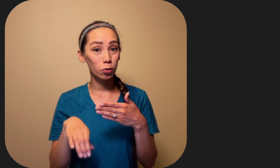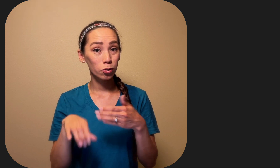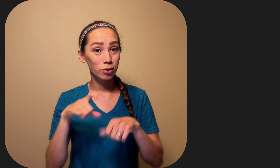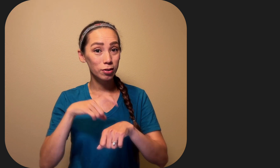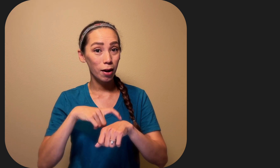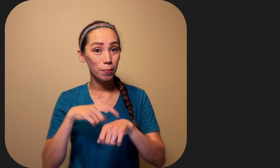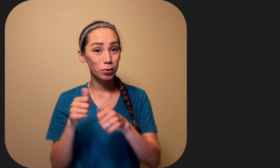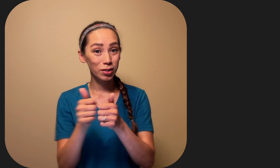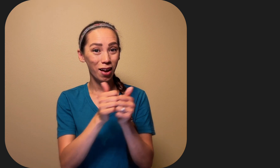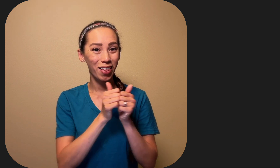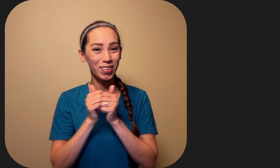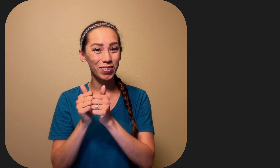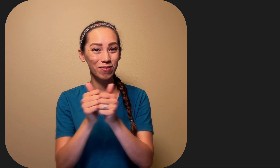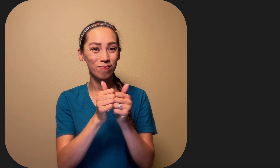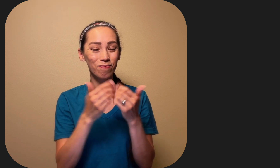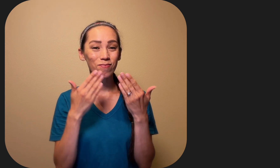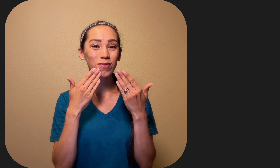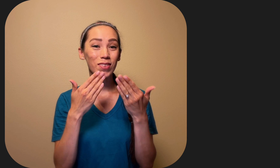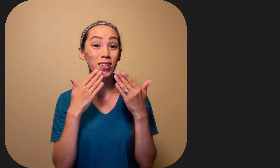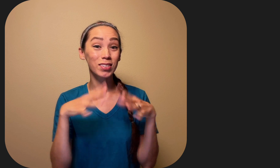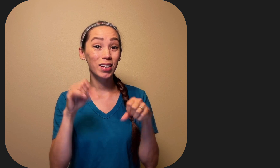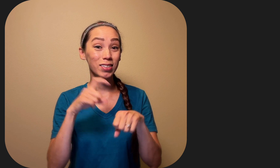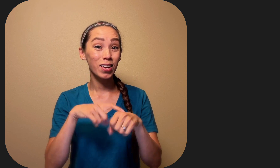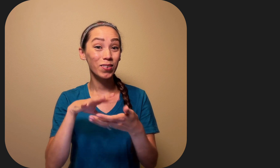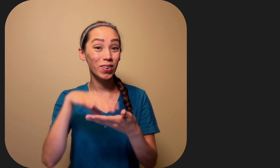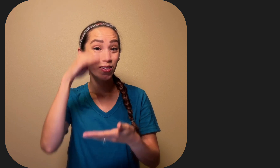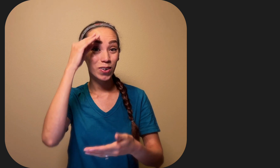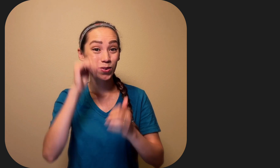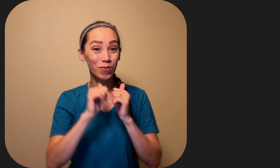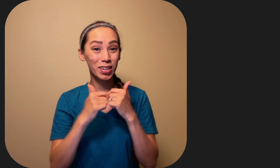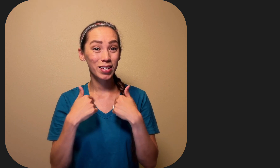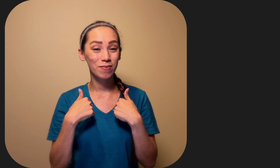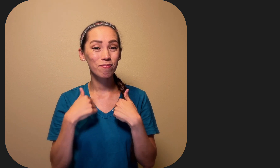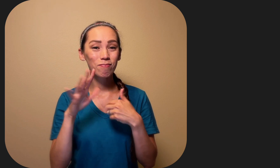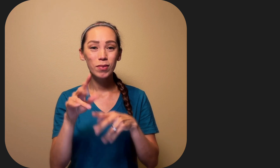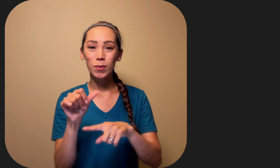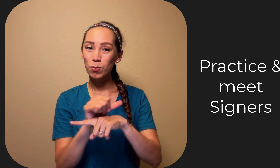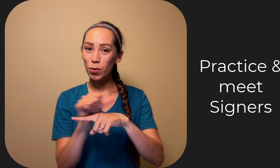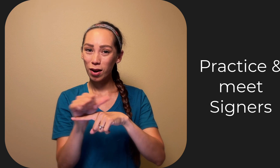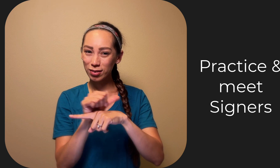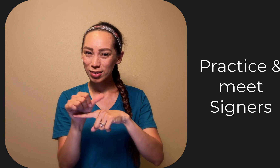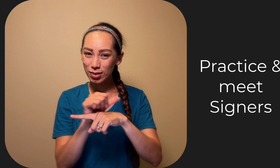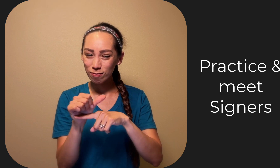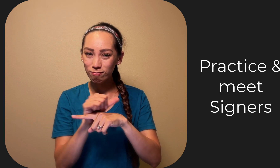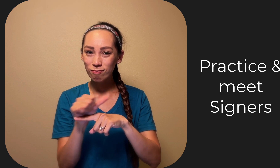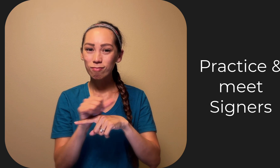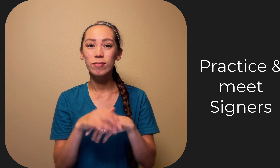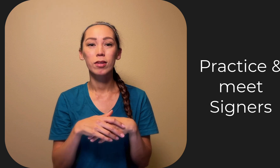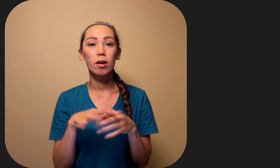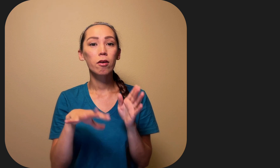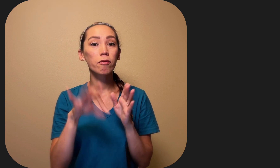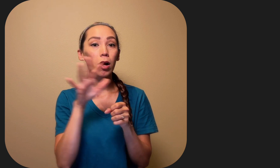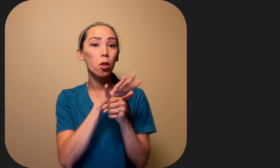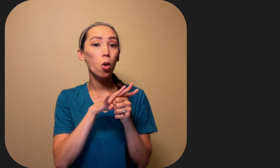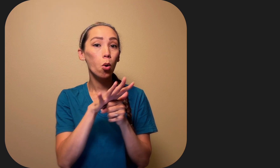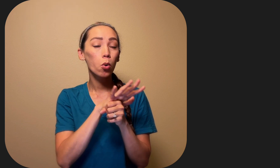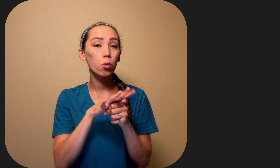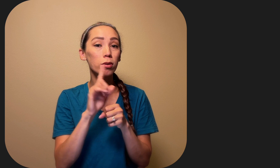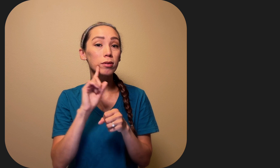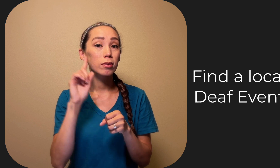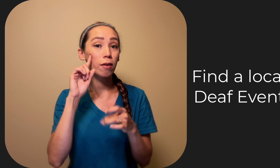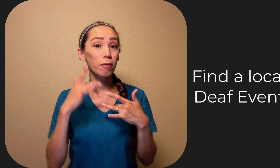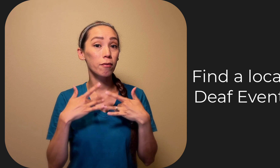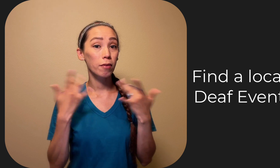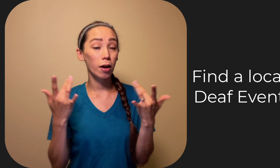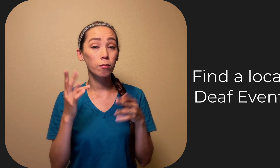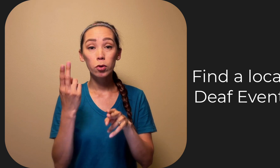And that concludes our time together. Thank you so much for taking the time to learn with me. Just keep practicing. Find a local deaf